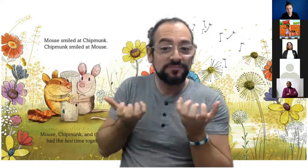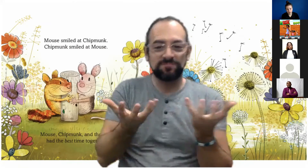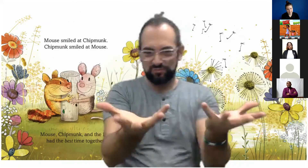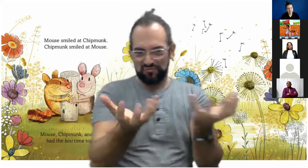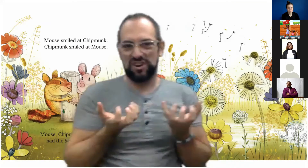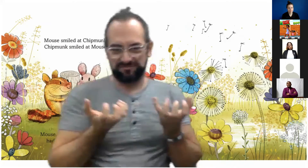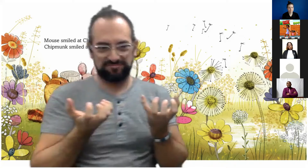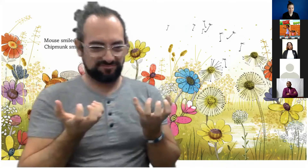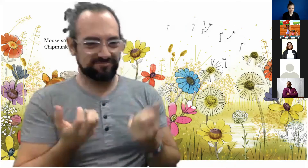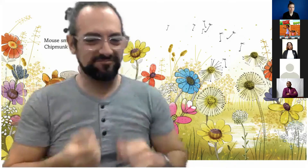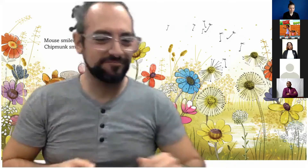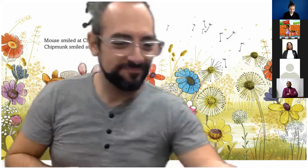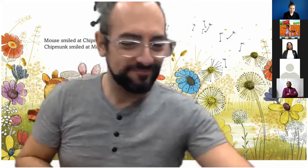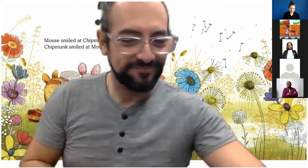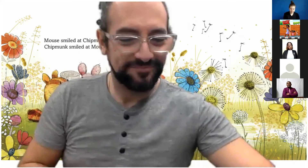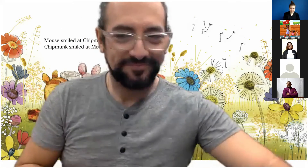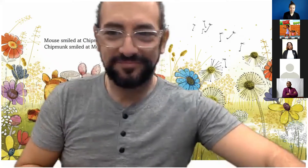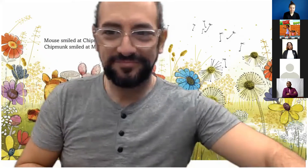she wants.